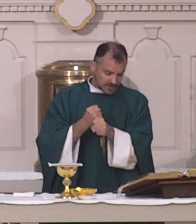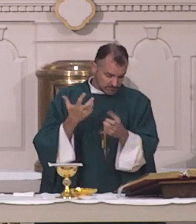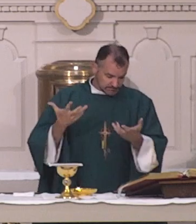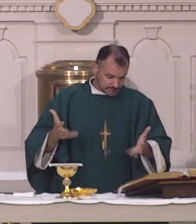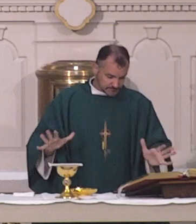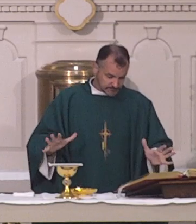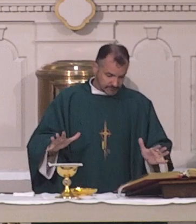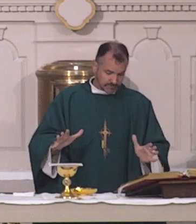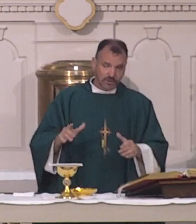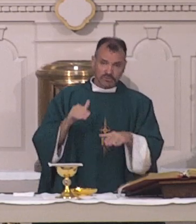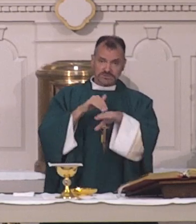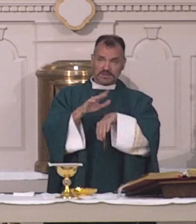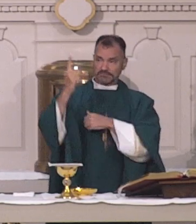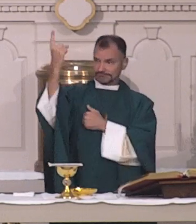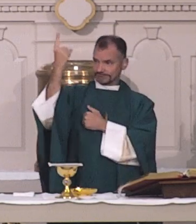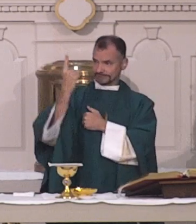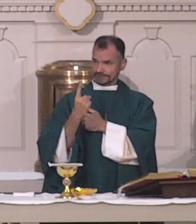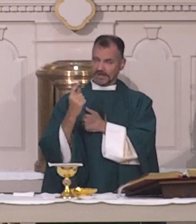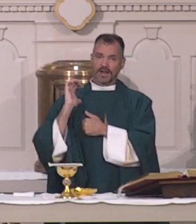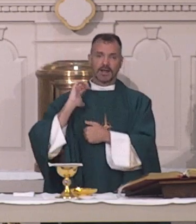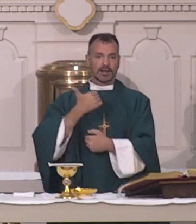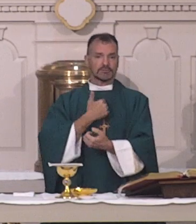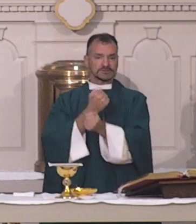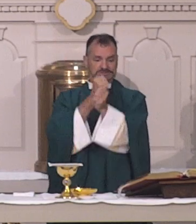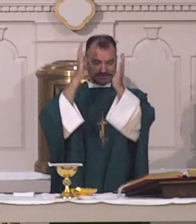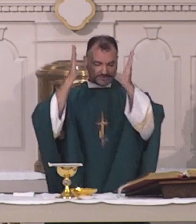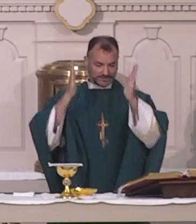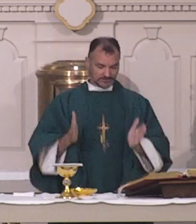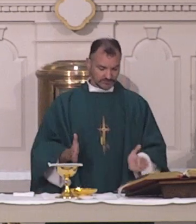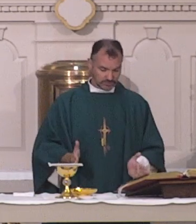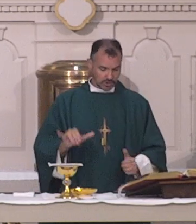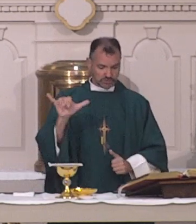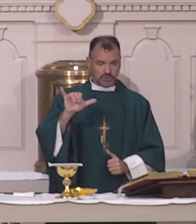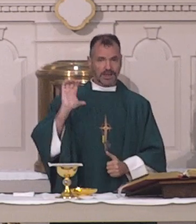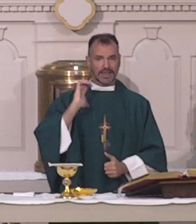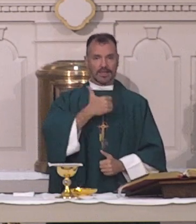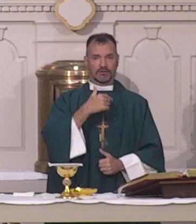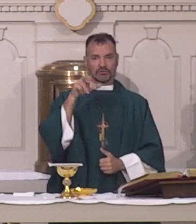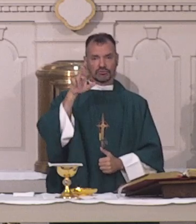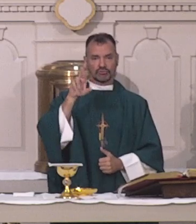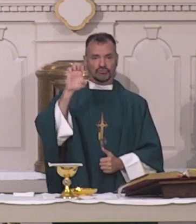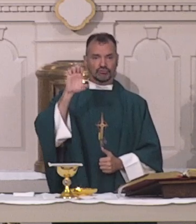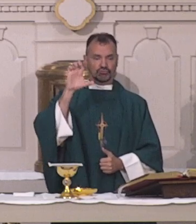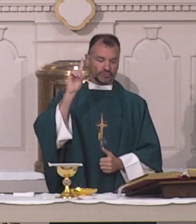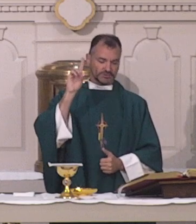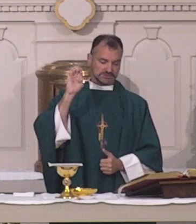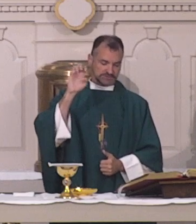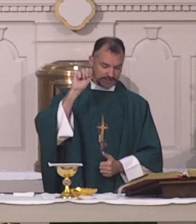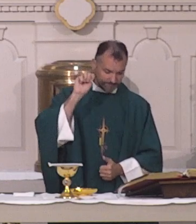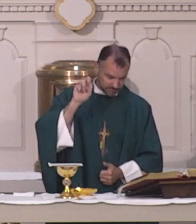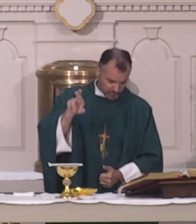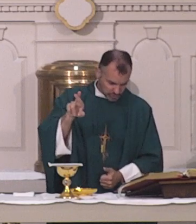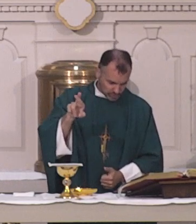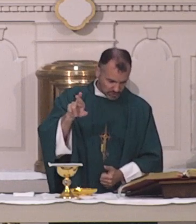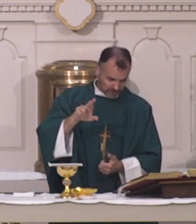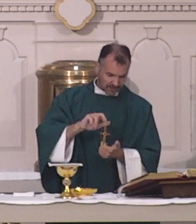whom you made all things, whom you sent as our Savior and Redeemer,